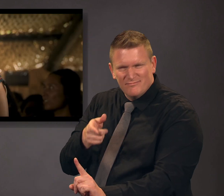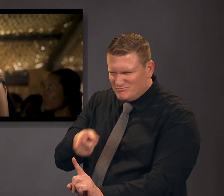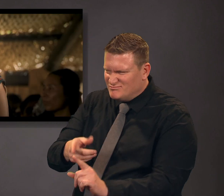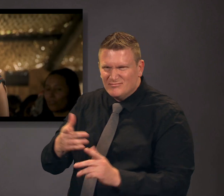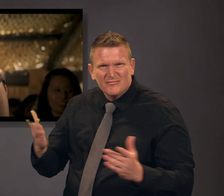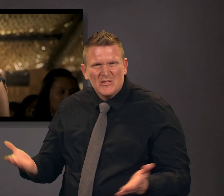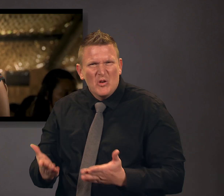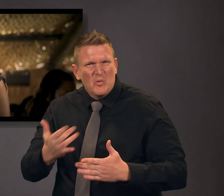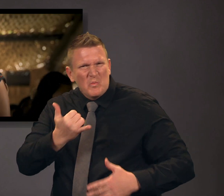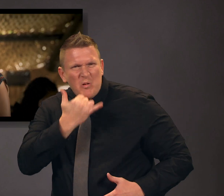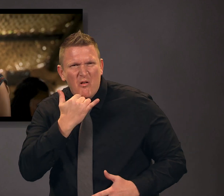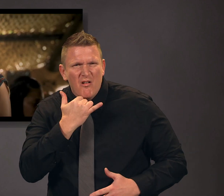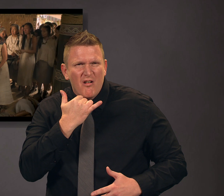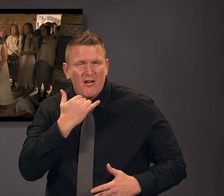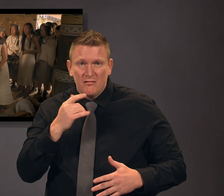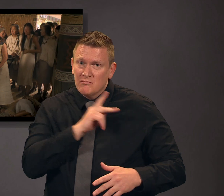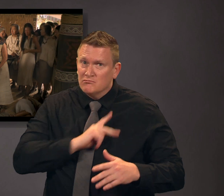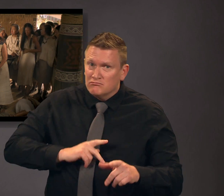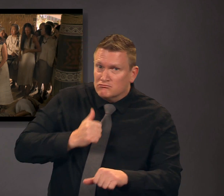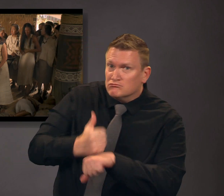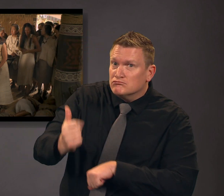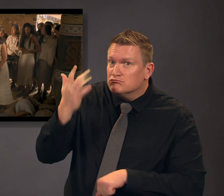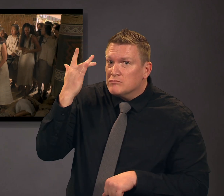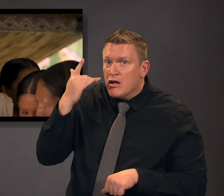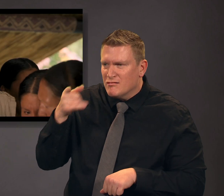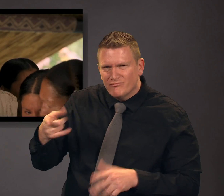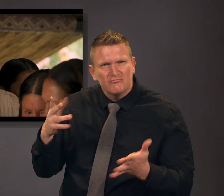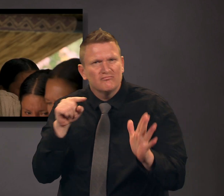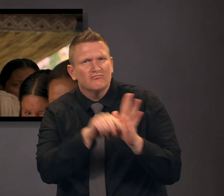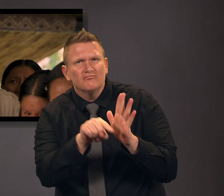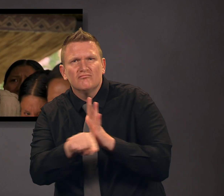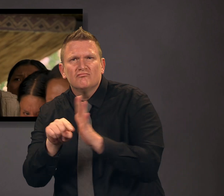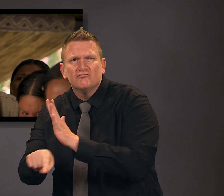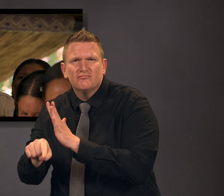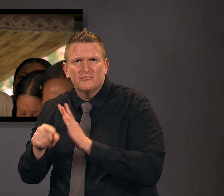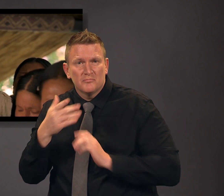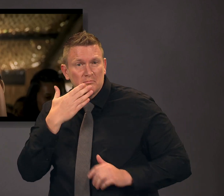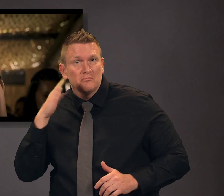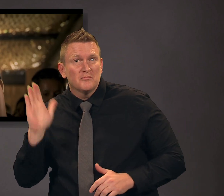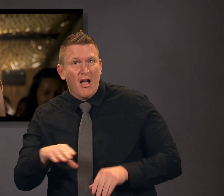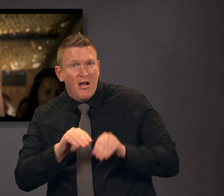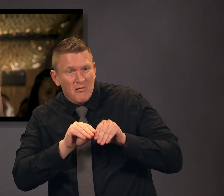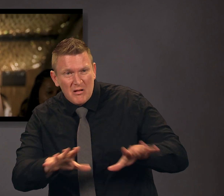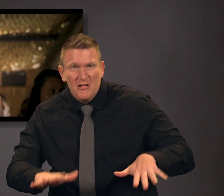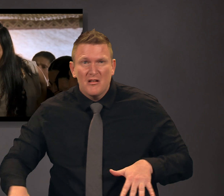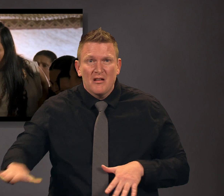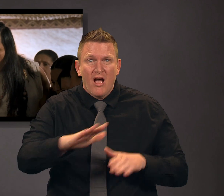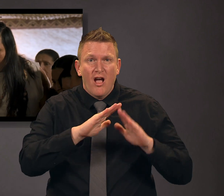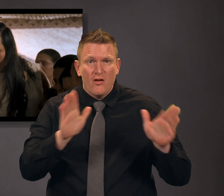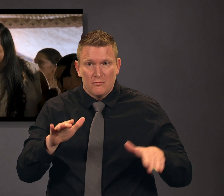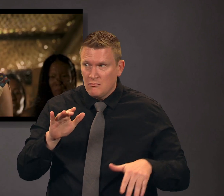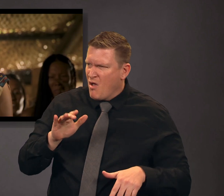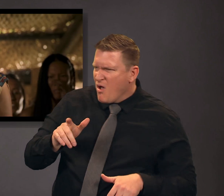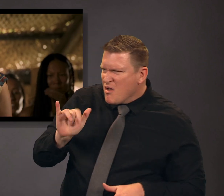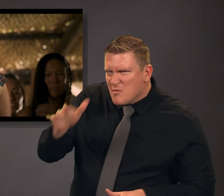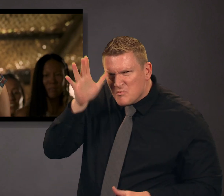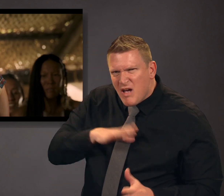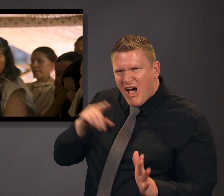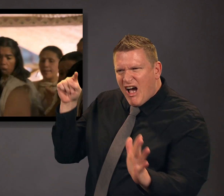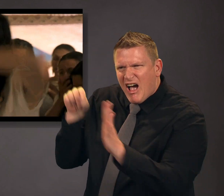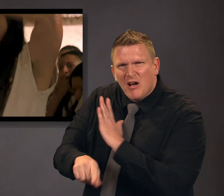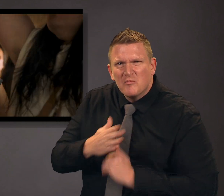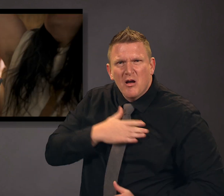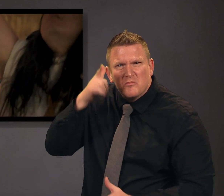to remain in his land. The king hath brought this evil upon his house because he slew his servant. That man killed my brother.